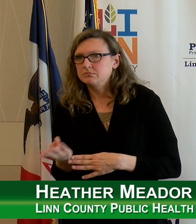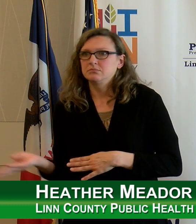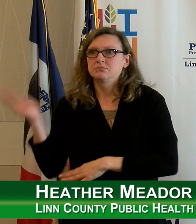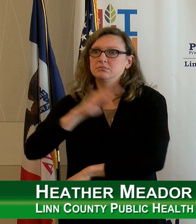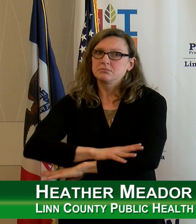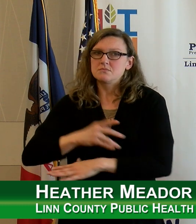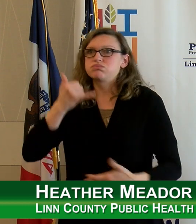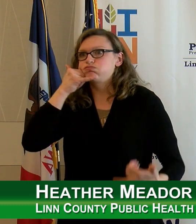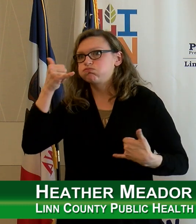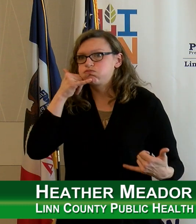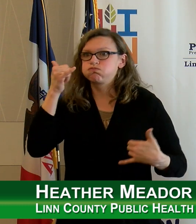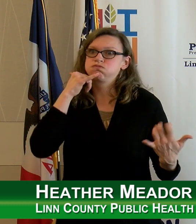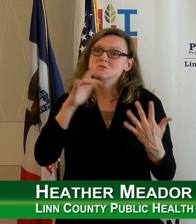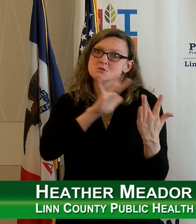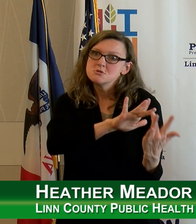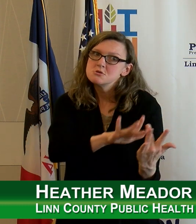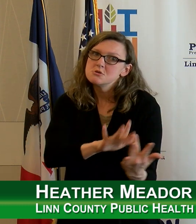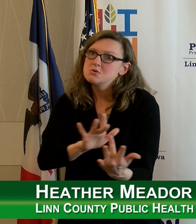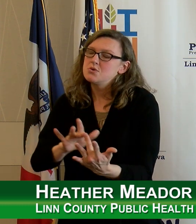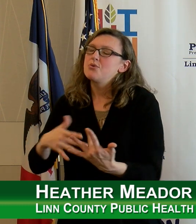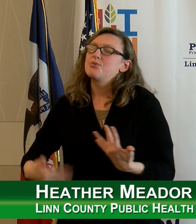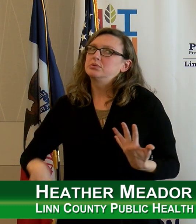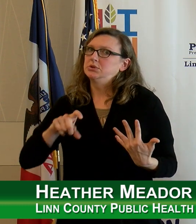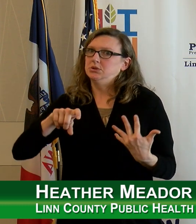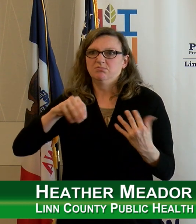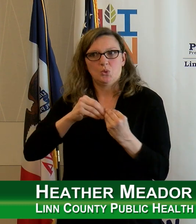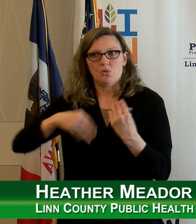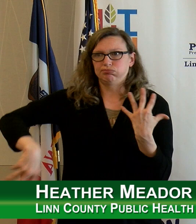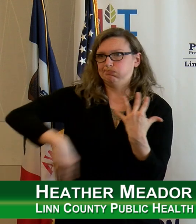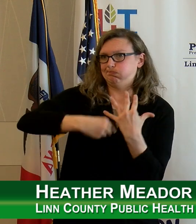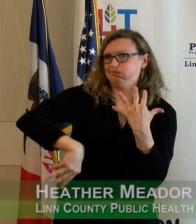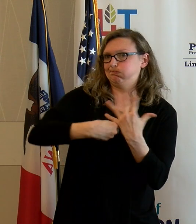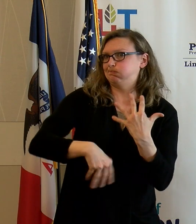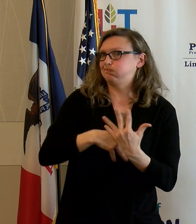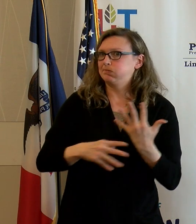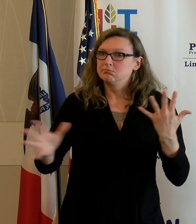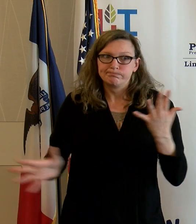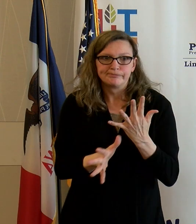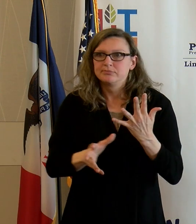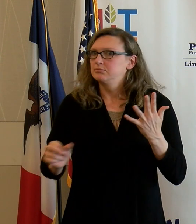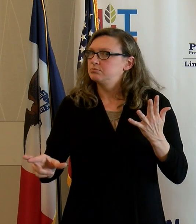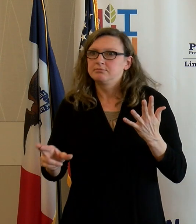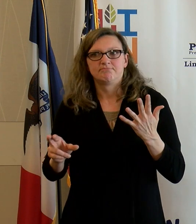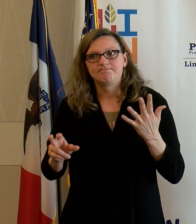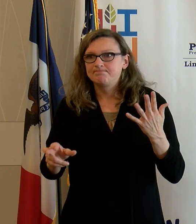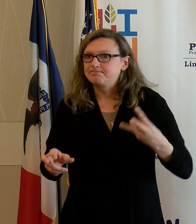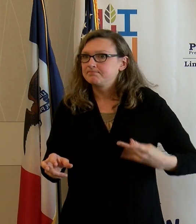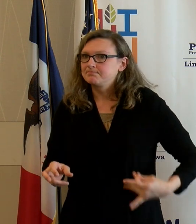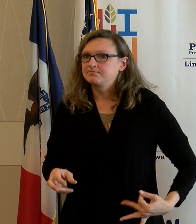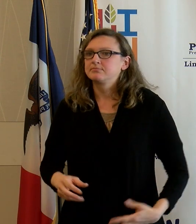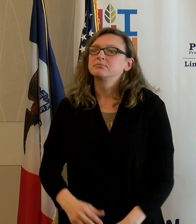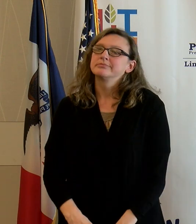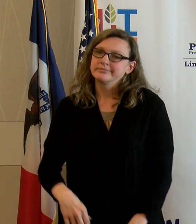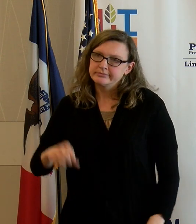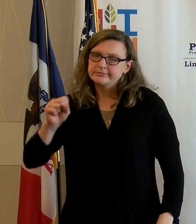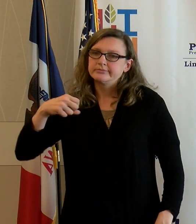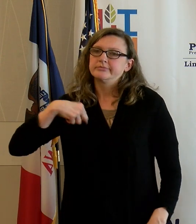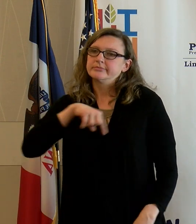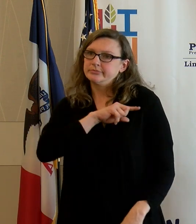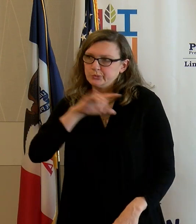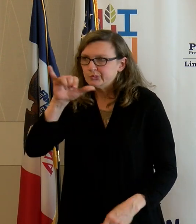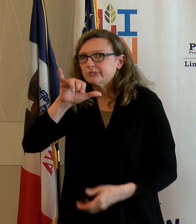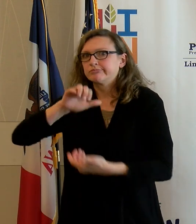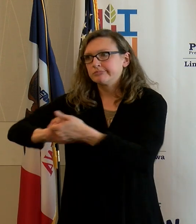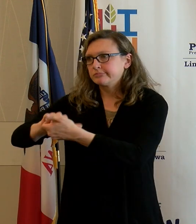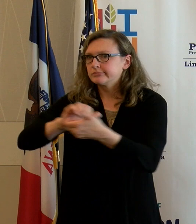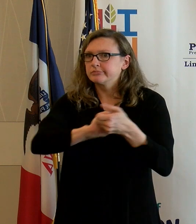to that and have some, working with some community partners to bring in some experts that would also help with that contact tracing to